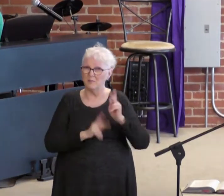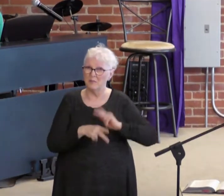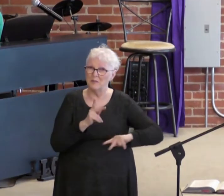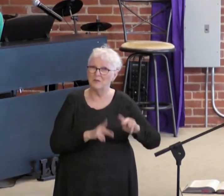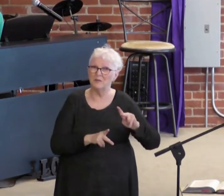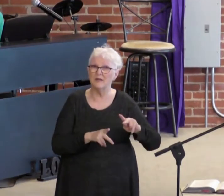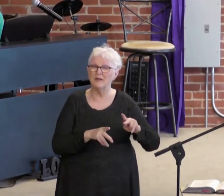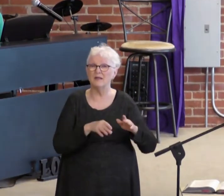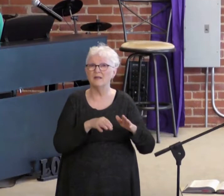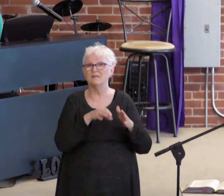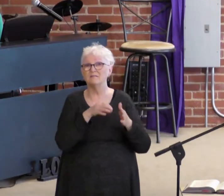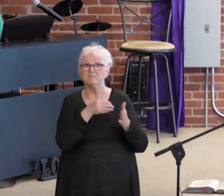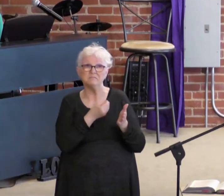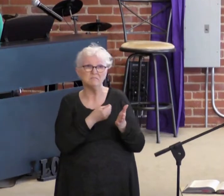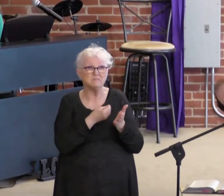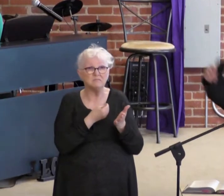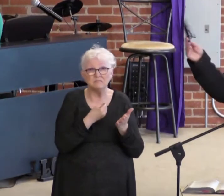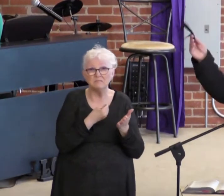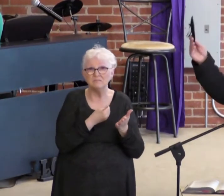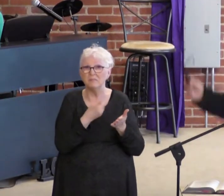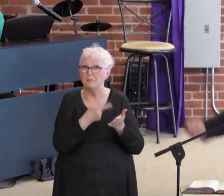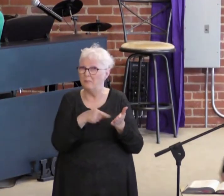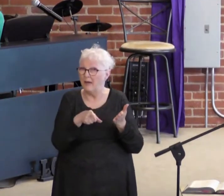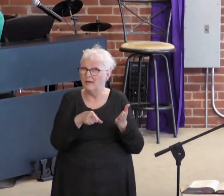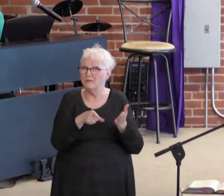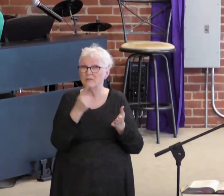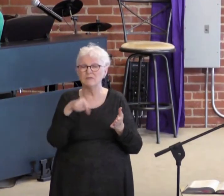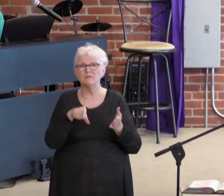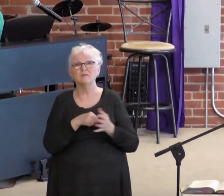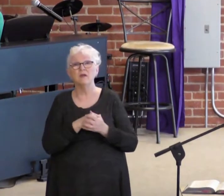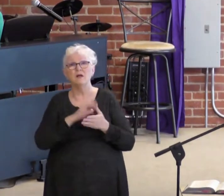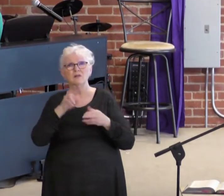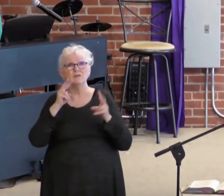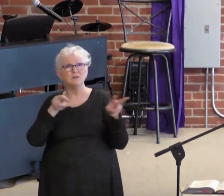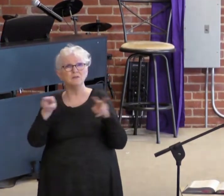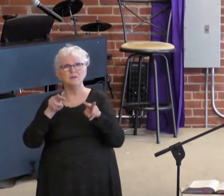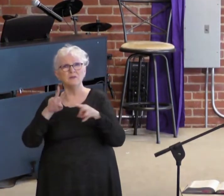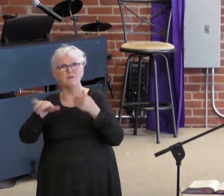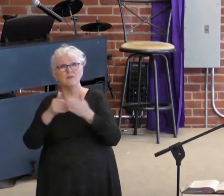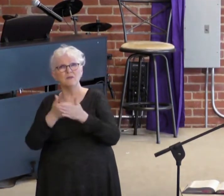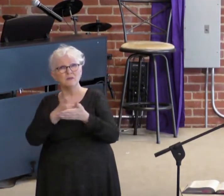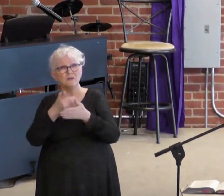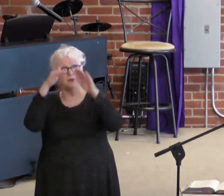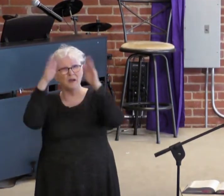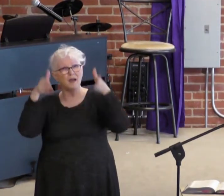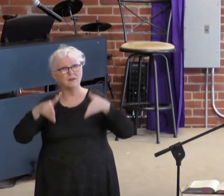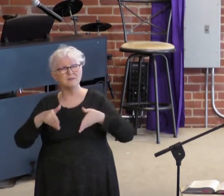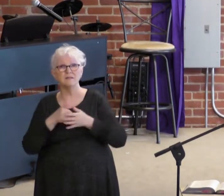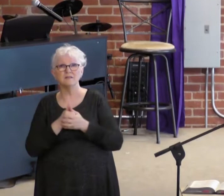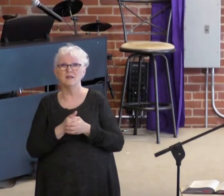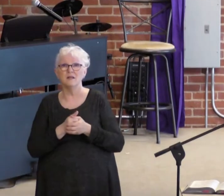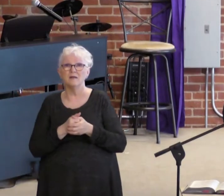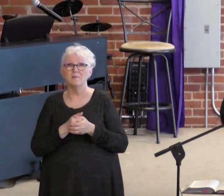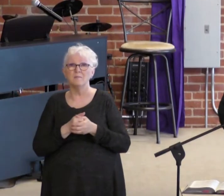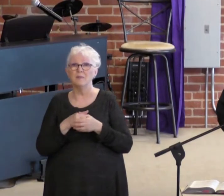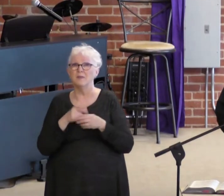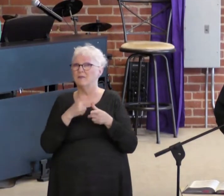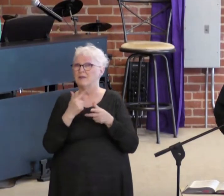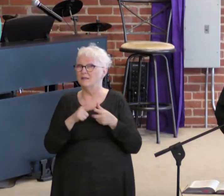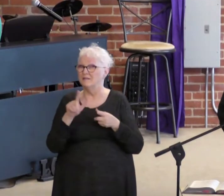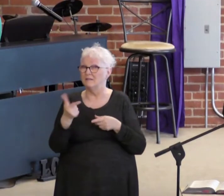you know anything, is look at all the new houses that are being built. But then the next question